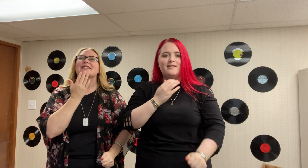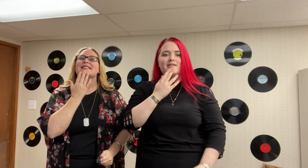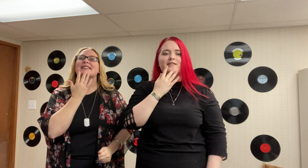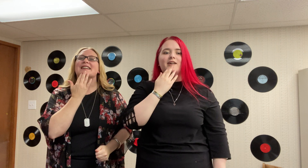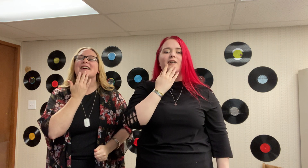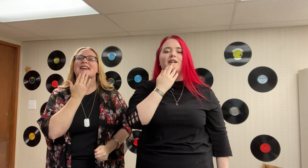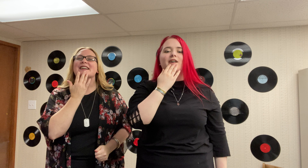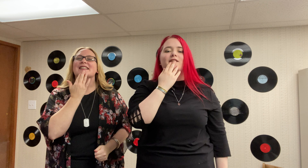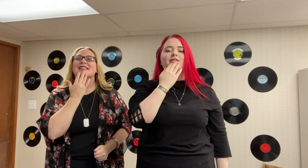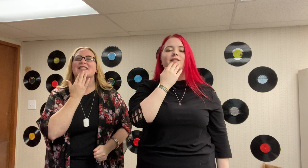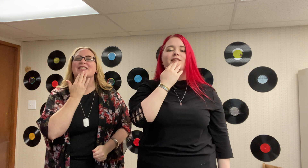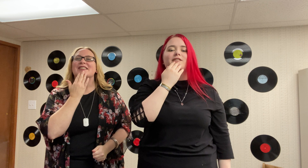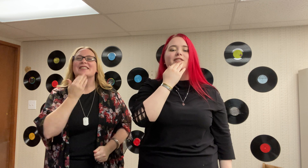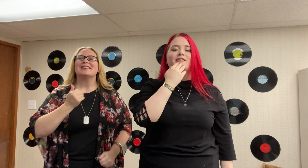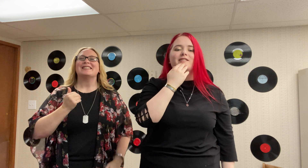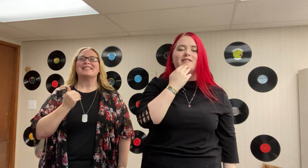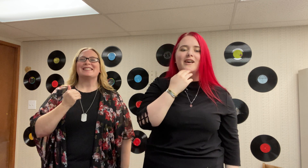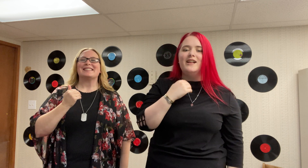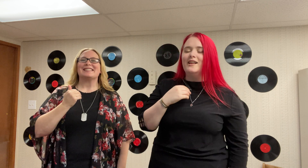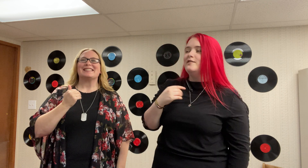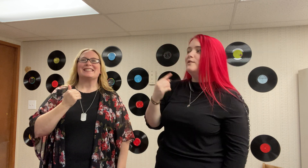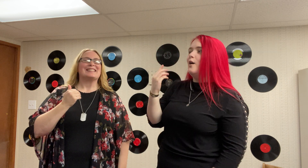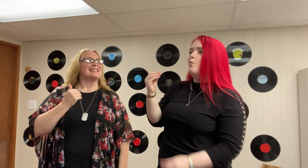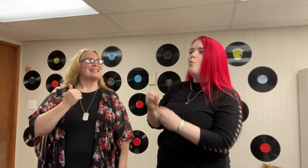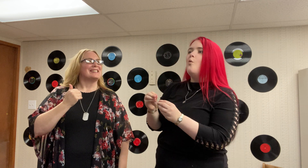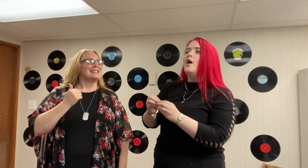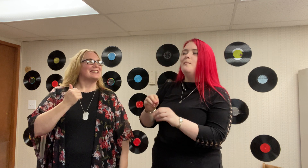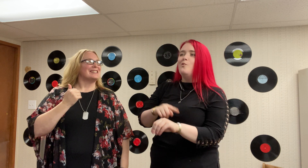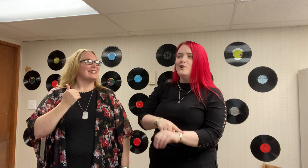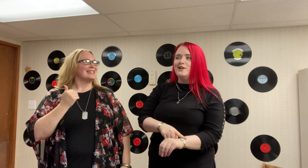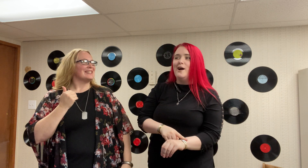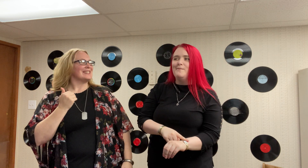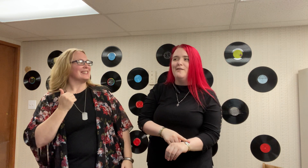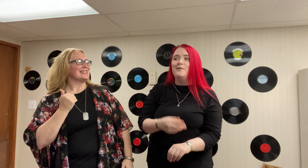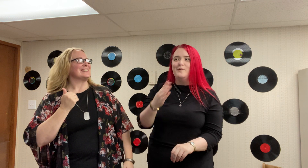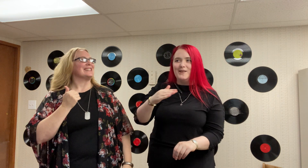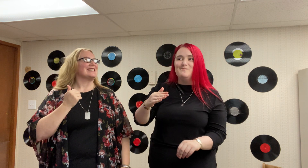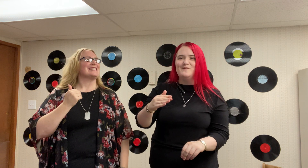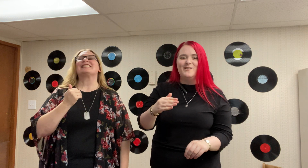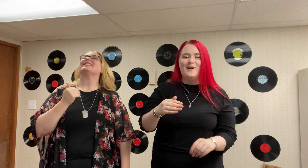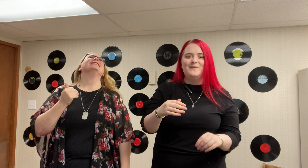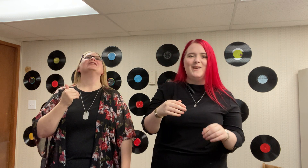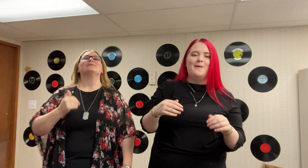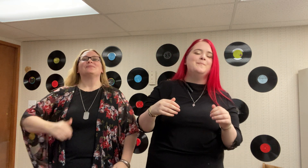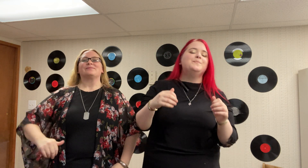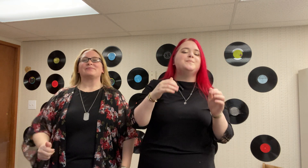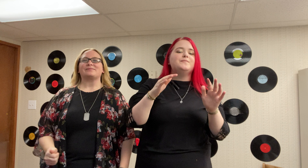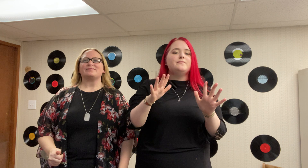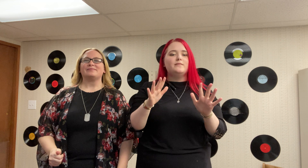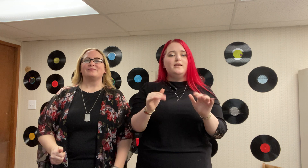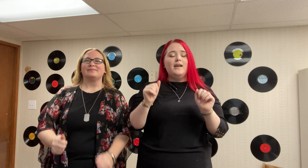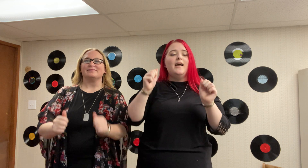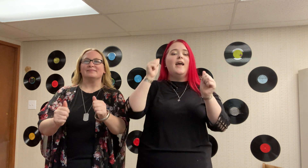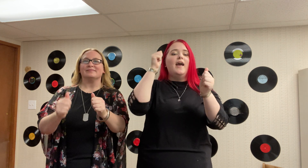brightest colors. Let's do that one more time, and then we'll keep moving on. Okay.